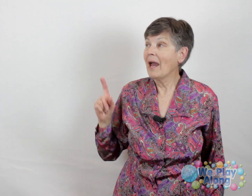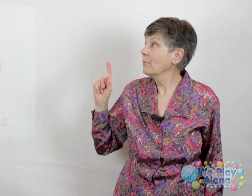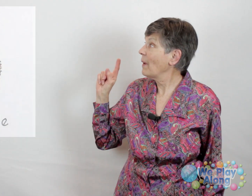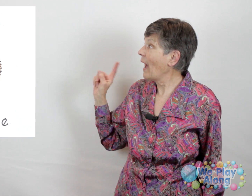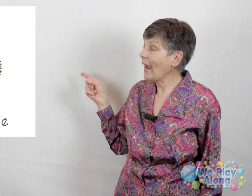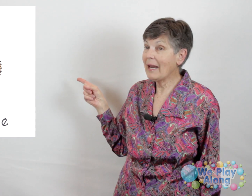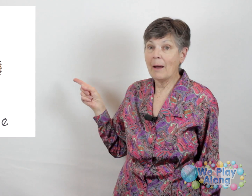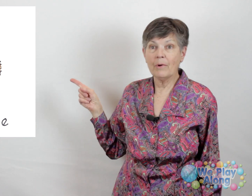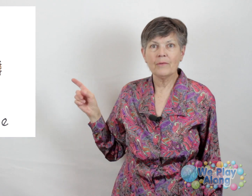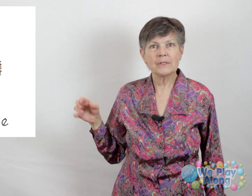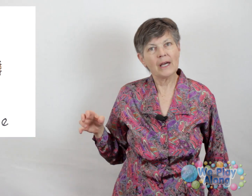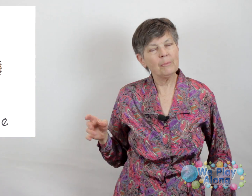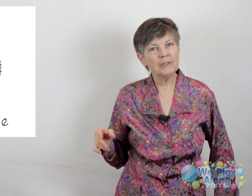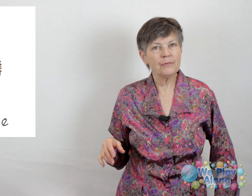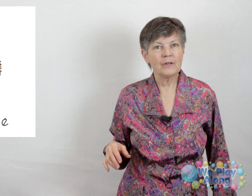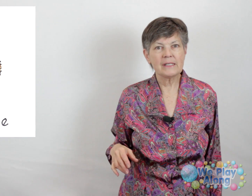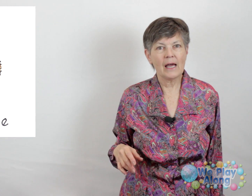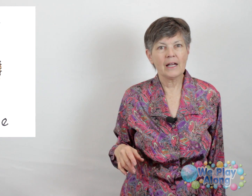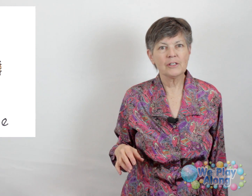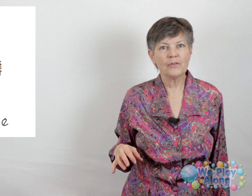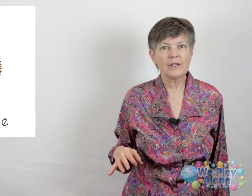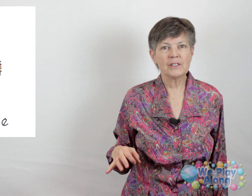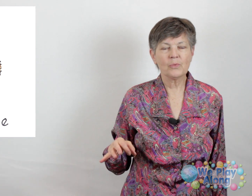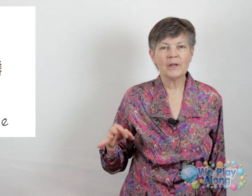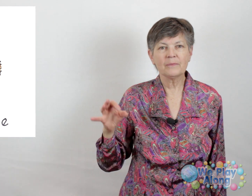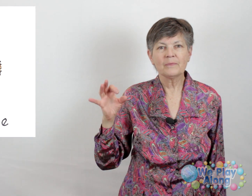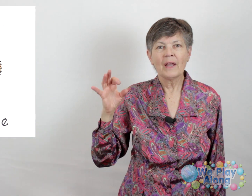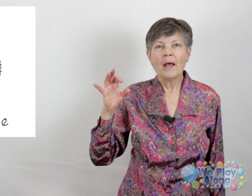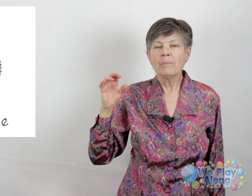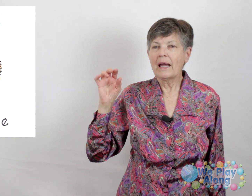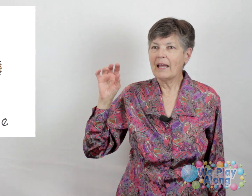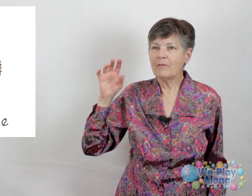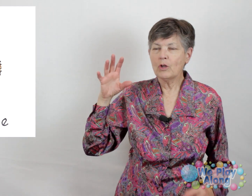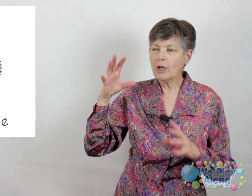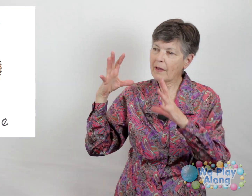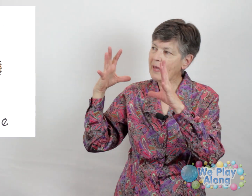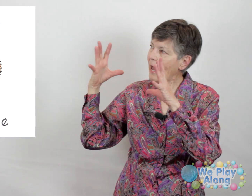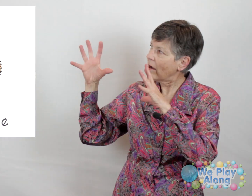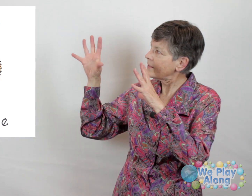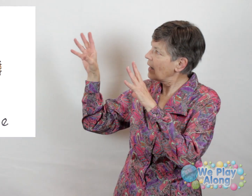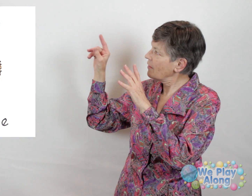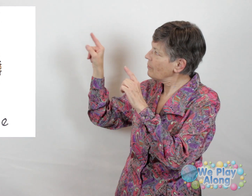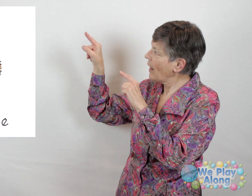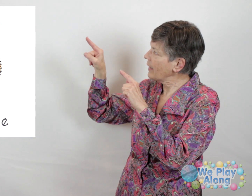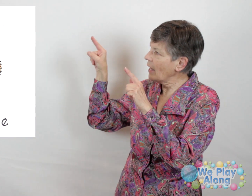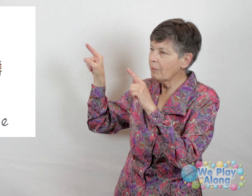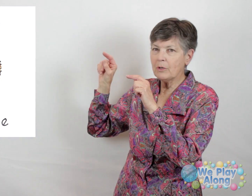And pineapple, there's a couple different signs for this one. But if you look on the outside of the pineapple, you'll